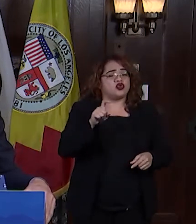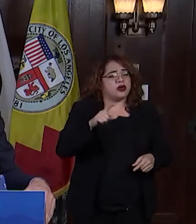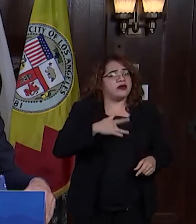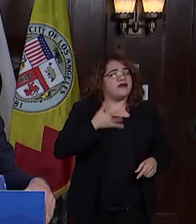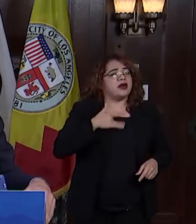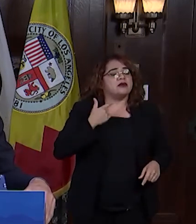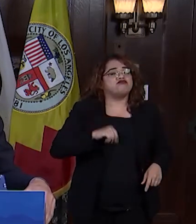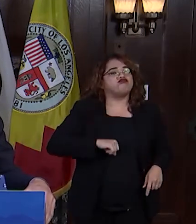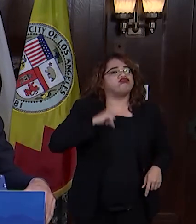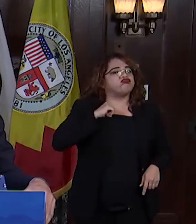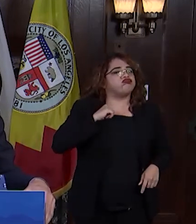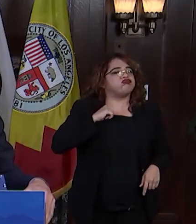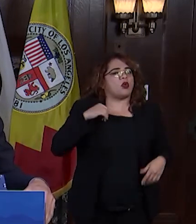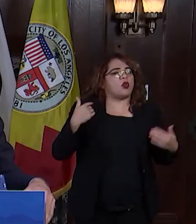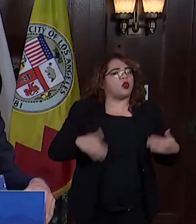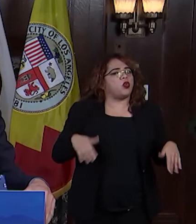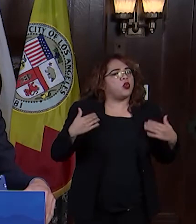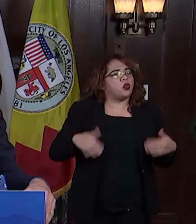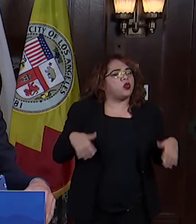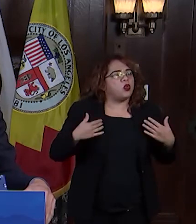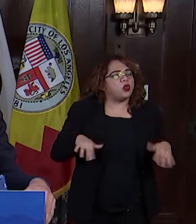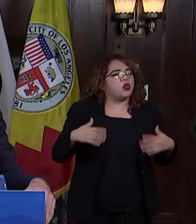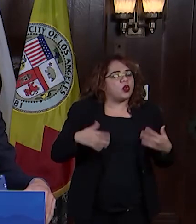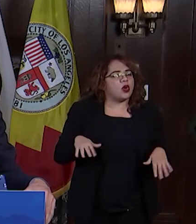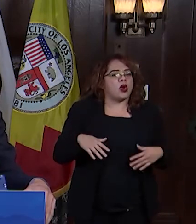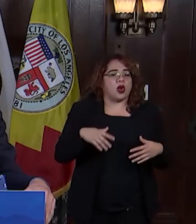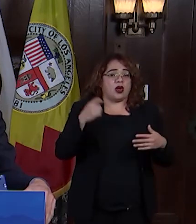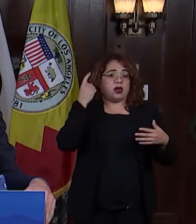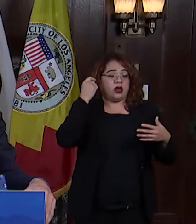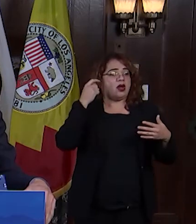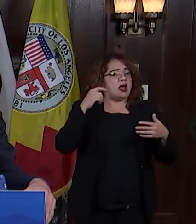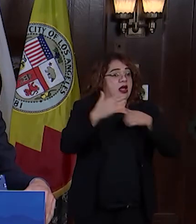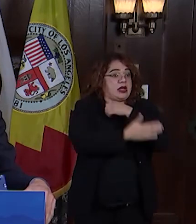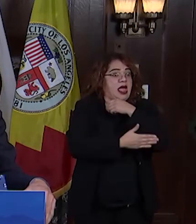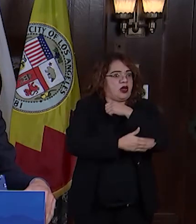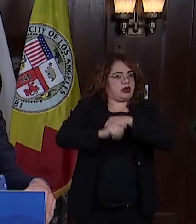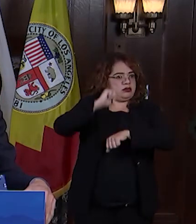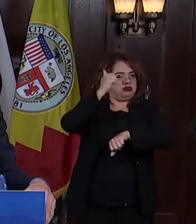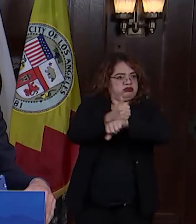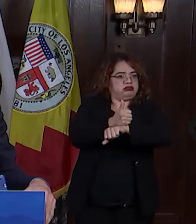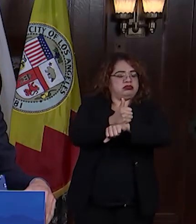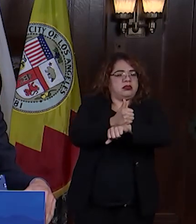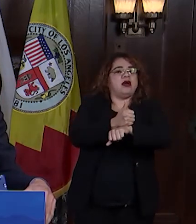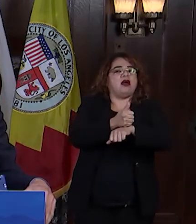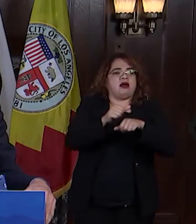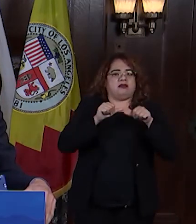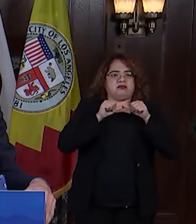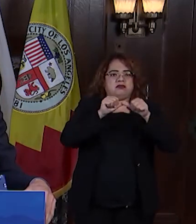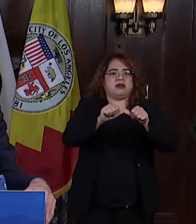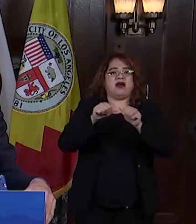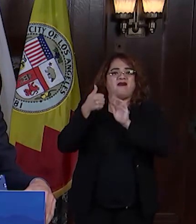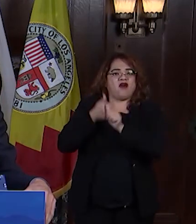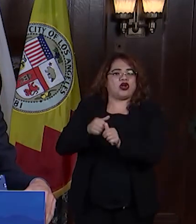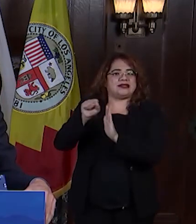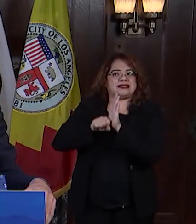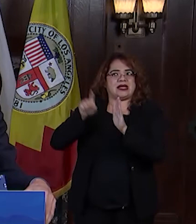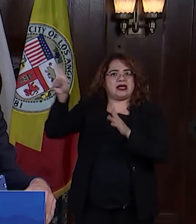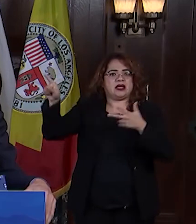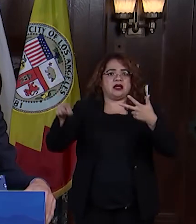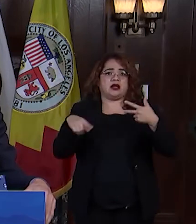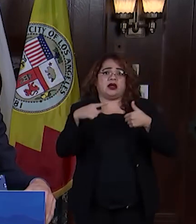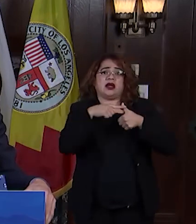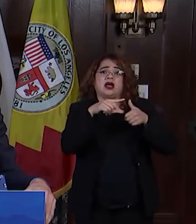have done. And as the county put forward together, there's 3 different things that the state looks at. 2 different measures of positivity